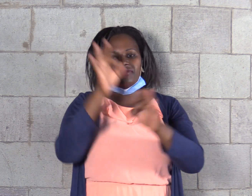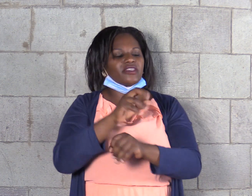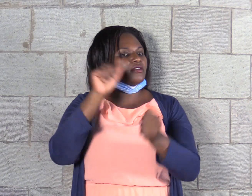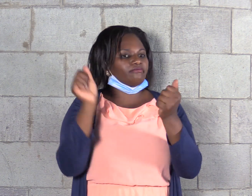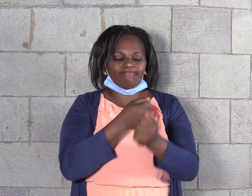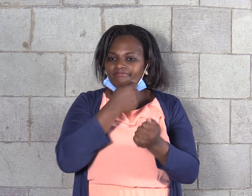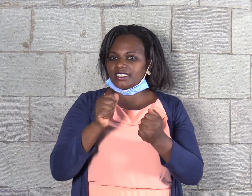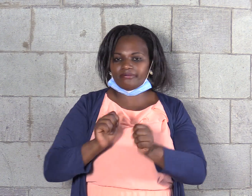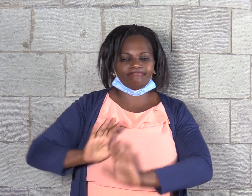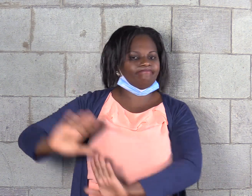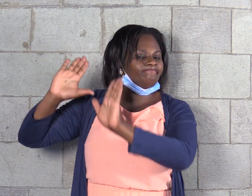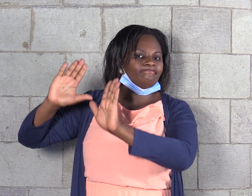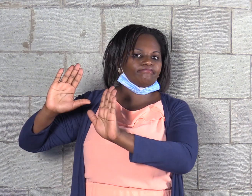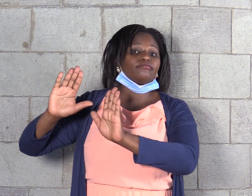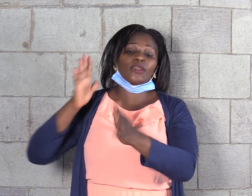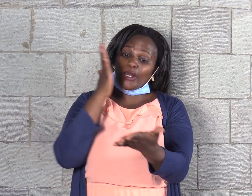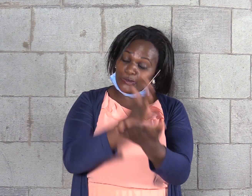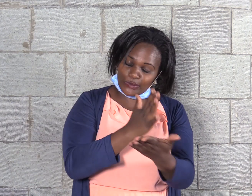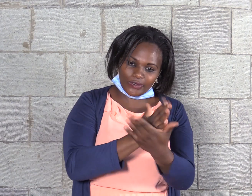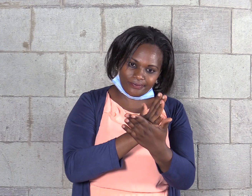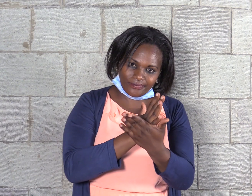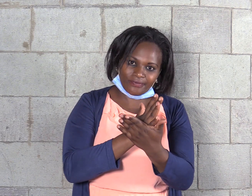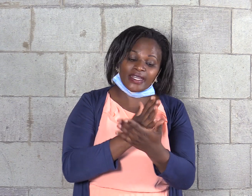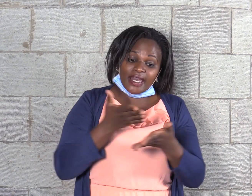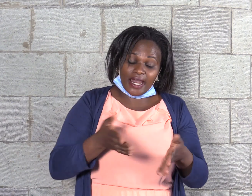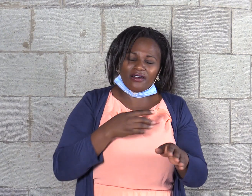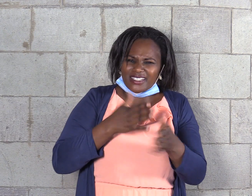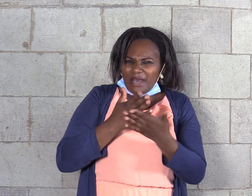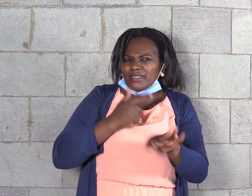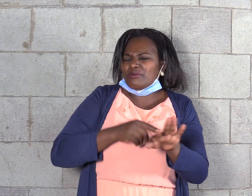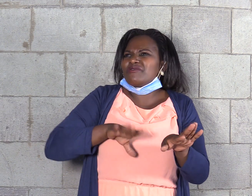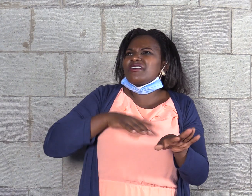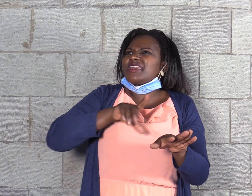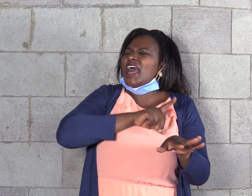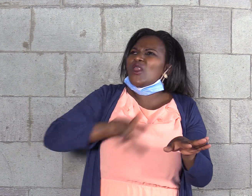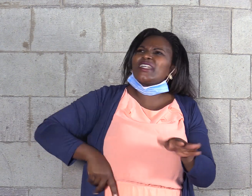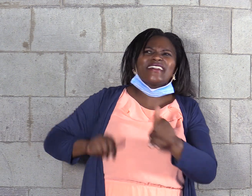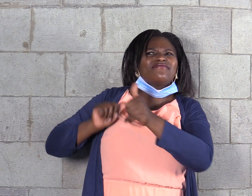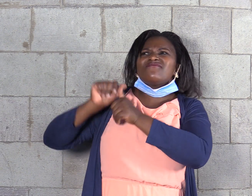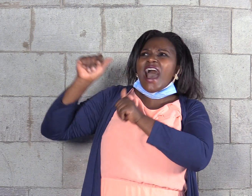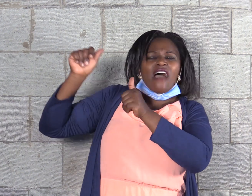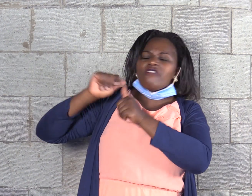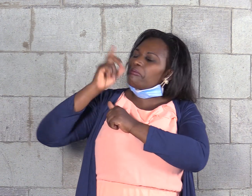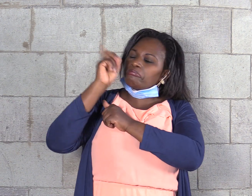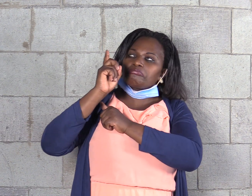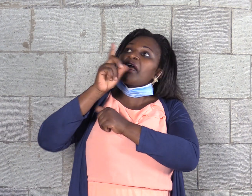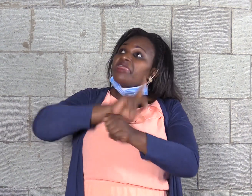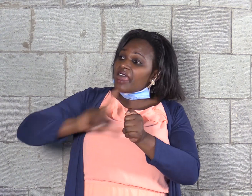this time that we feel like the Lord is too far from us, we feel like the Lord has left us. No, He has not left us. He is